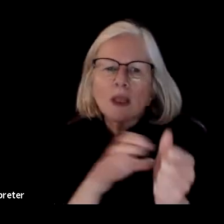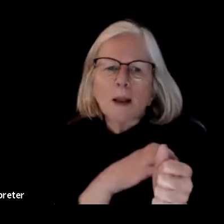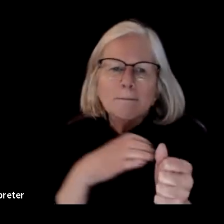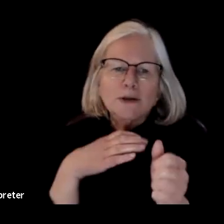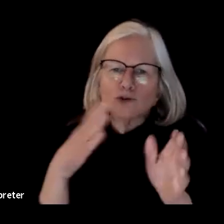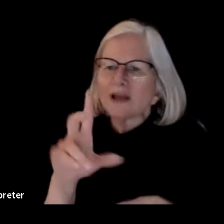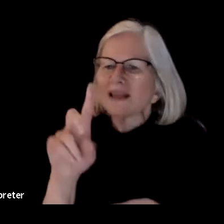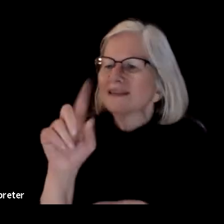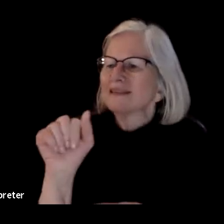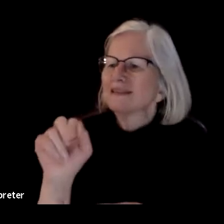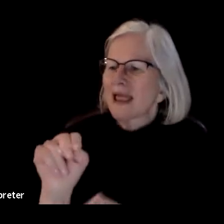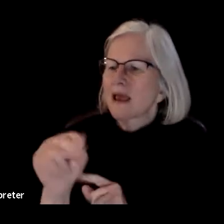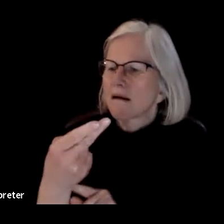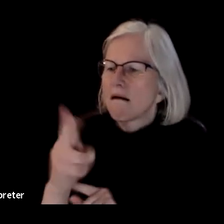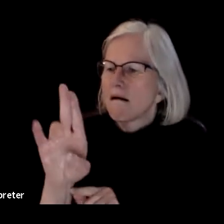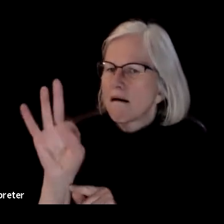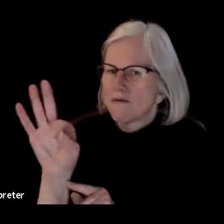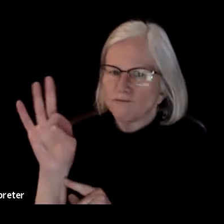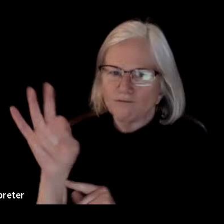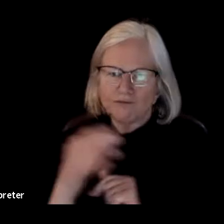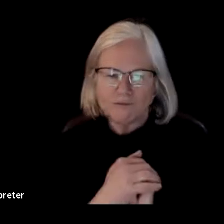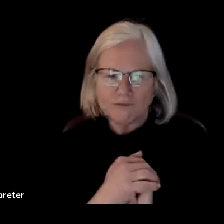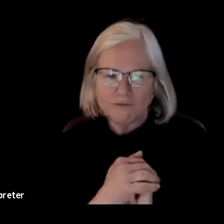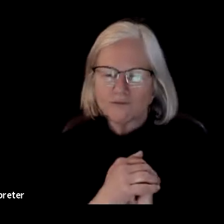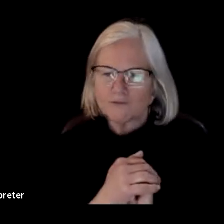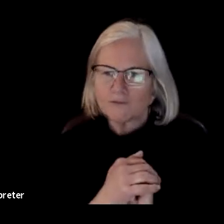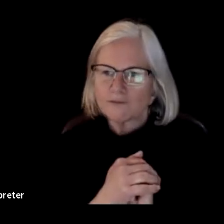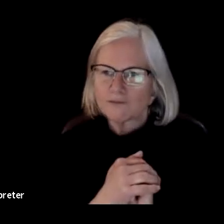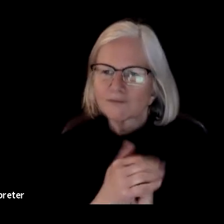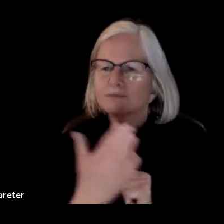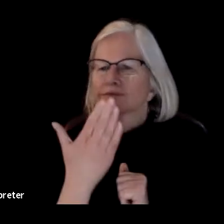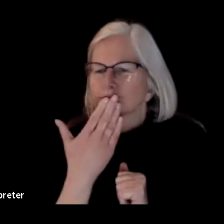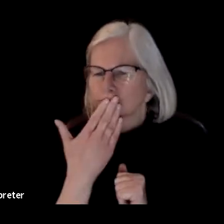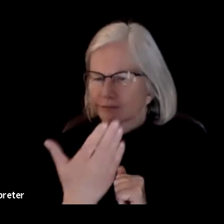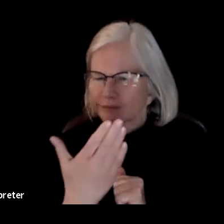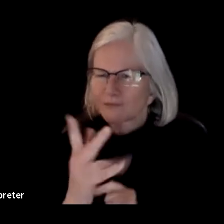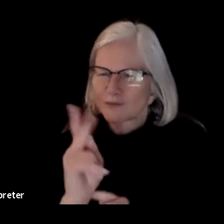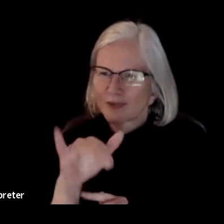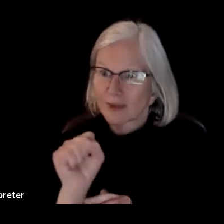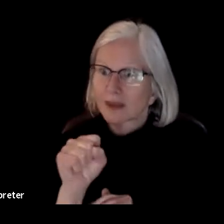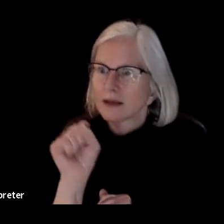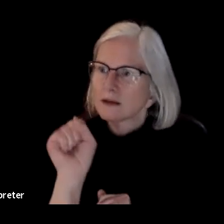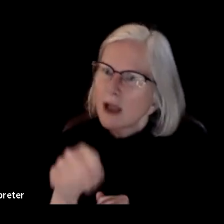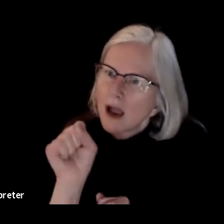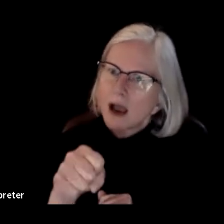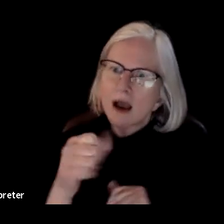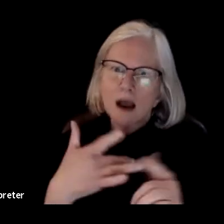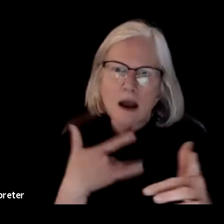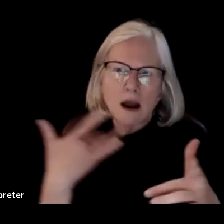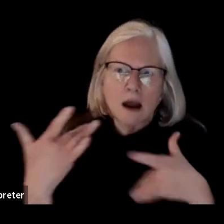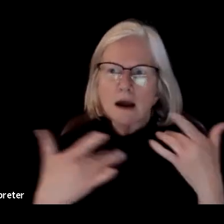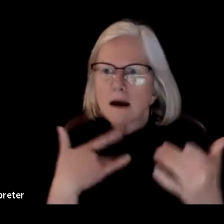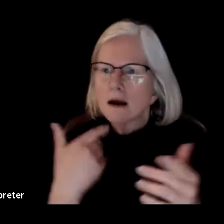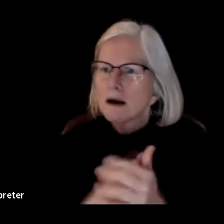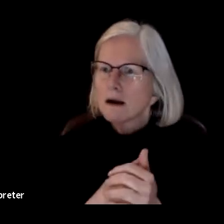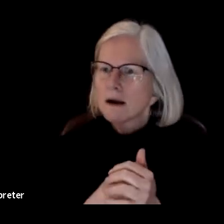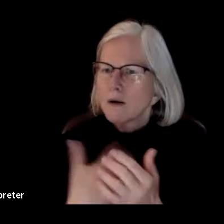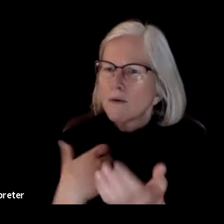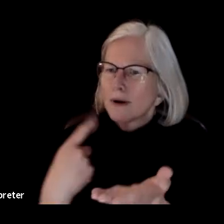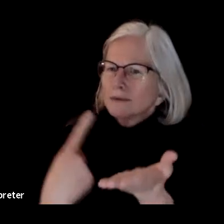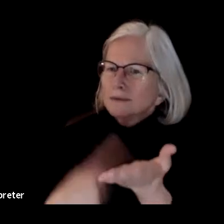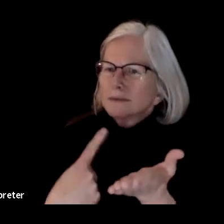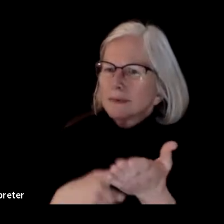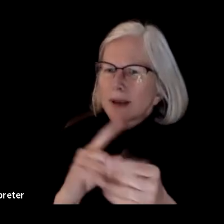Thank you, Chris. And that is exciting news on the vaccine front. I want to take some time today to provide